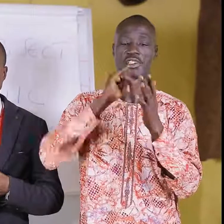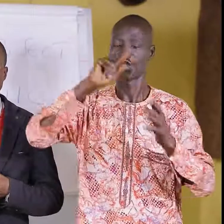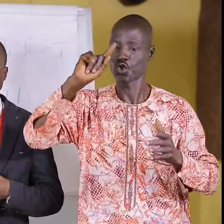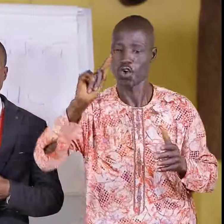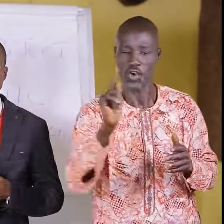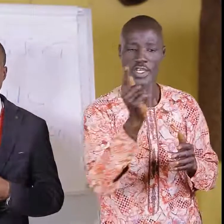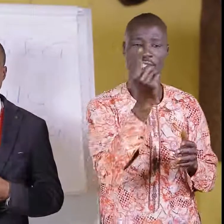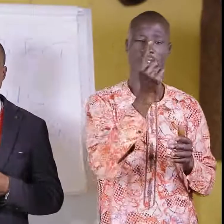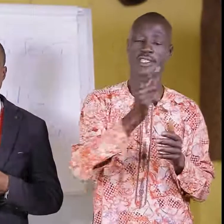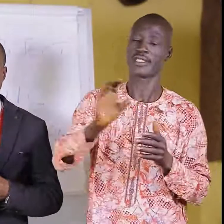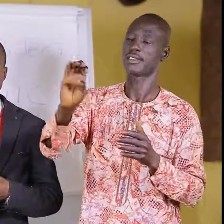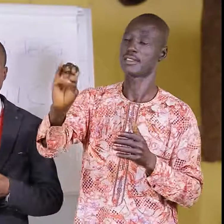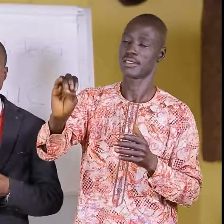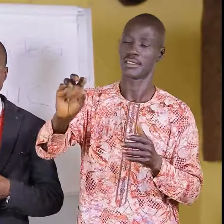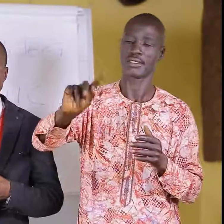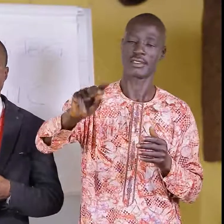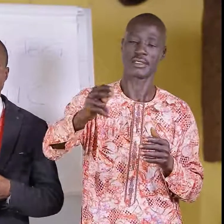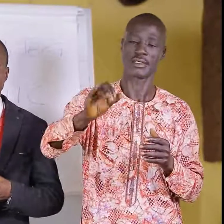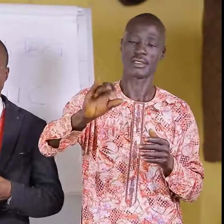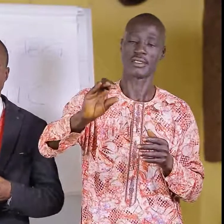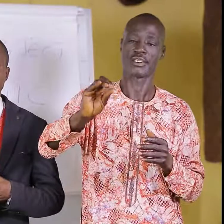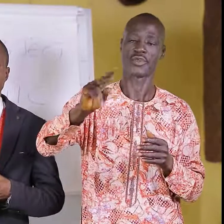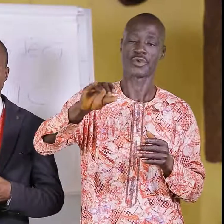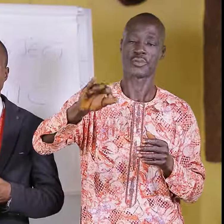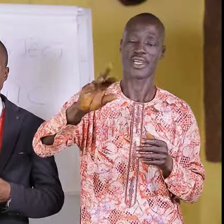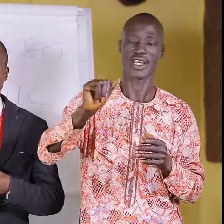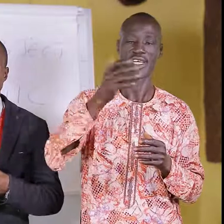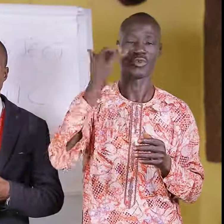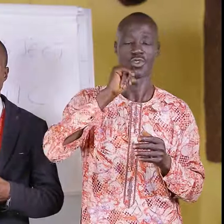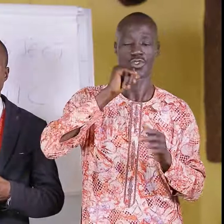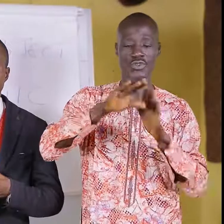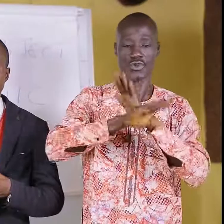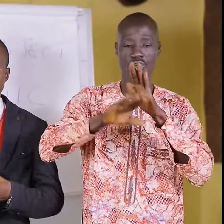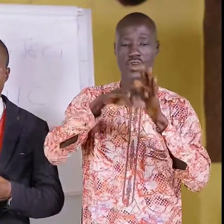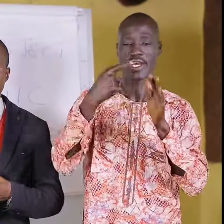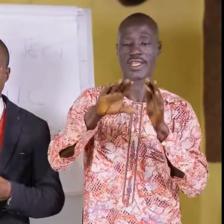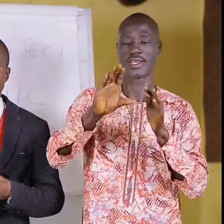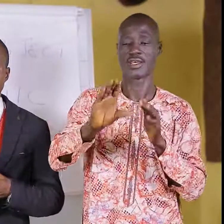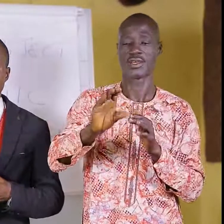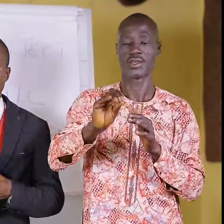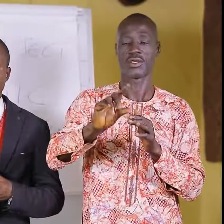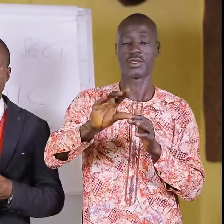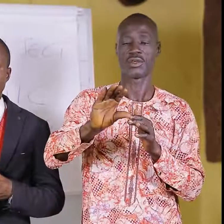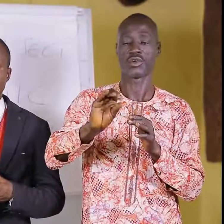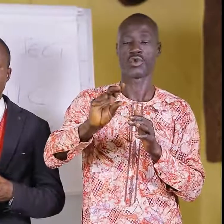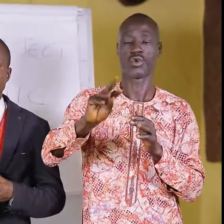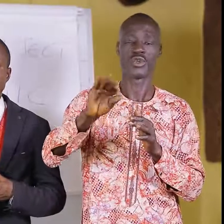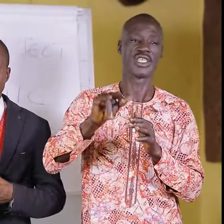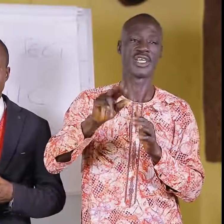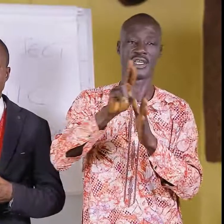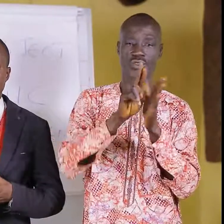Italians attempted it, but they defeated them in the Battle of Adwa. That is why the headquarters of the OAU, now known as African